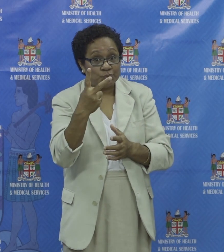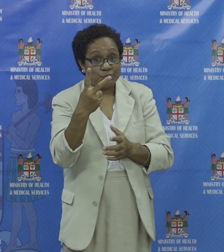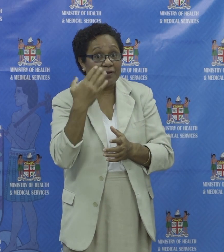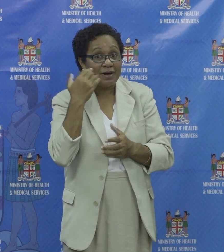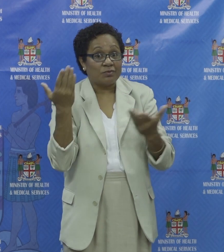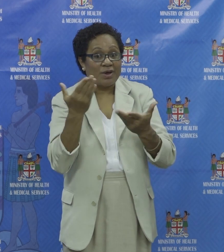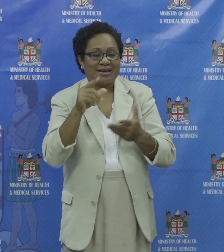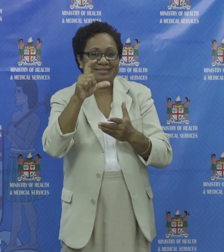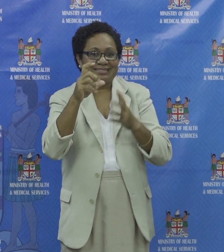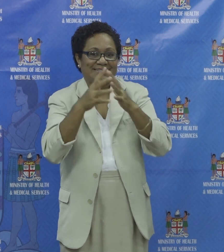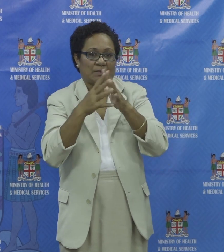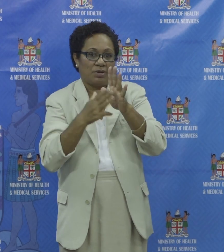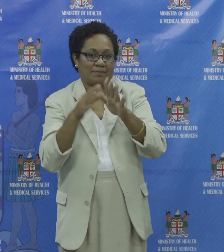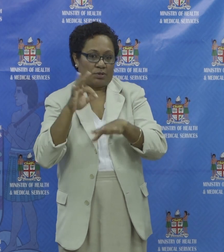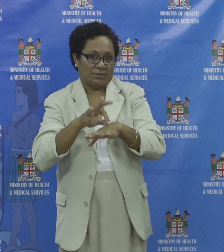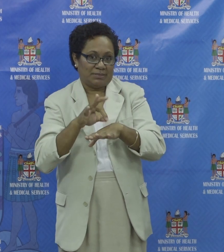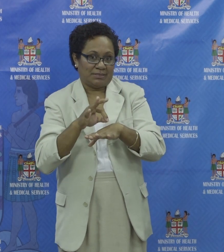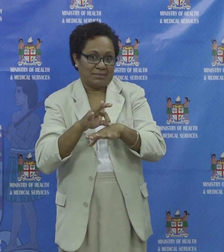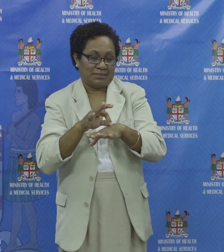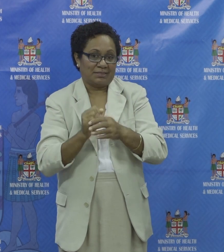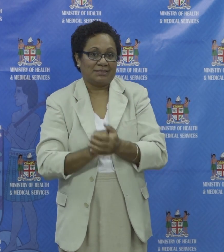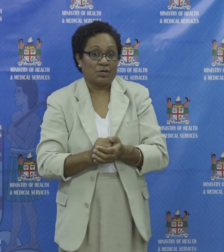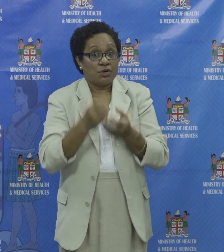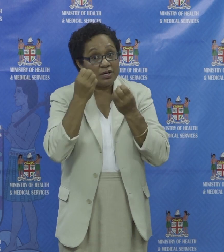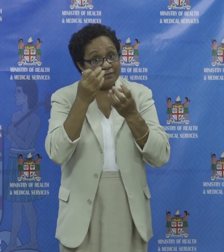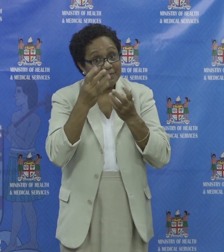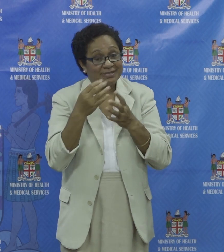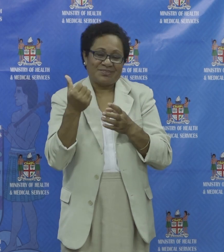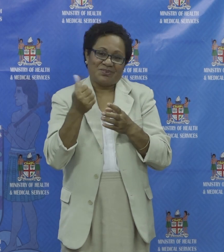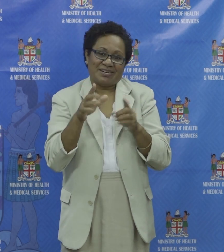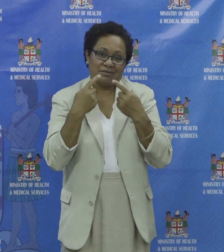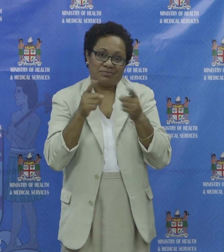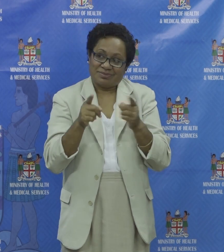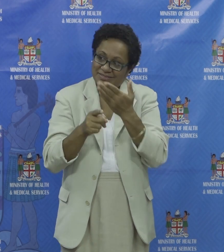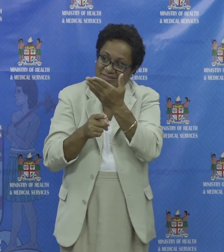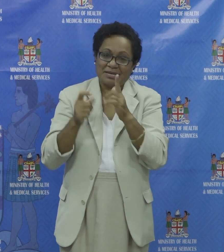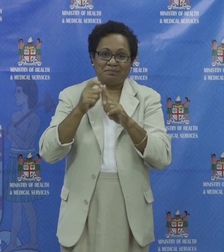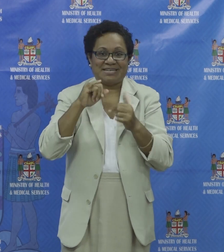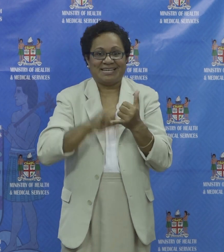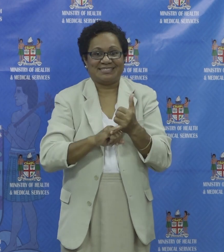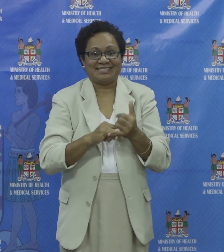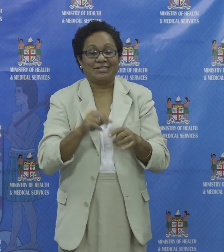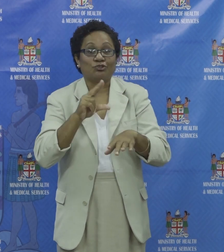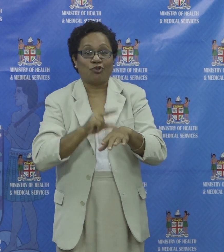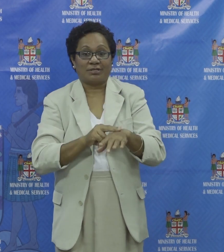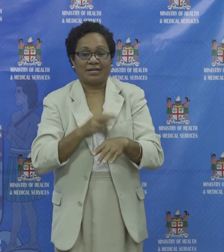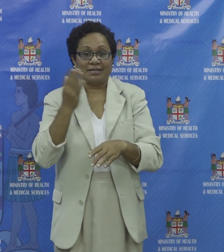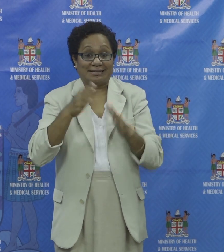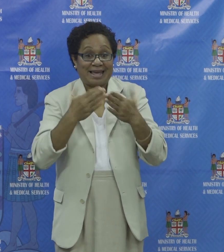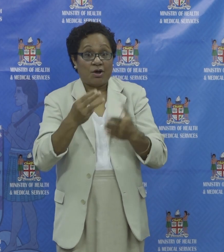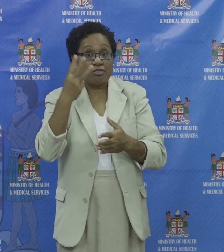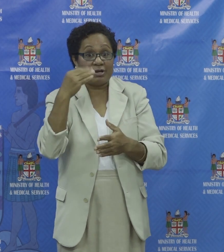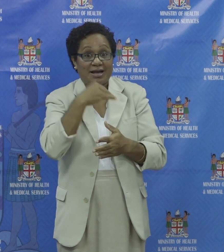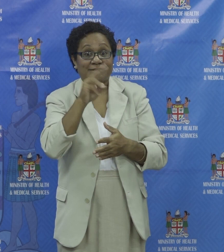within CWM hospital. The details of these cases have just been described by the Permanent Secretary. So now we have